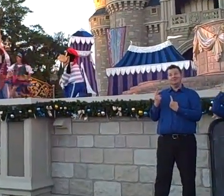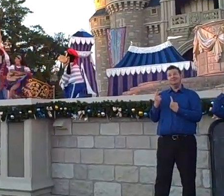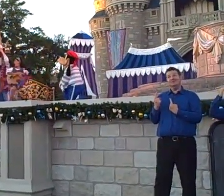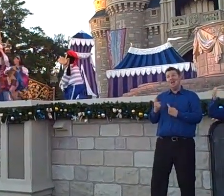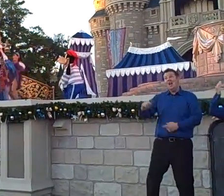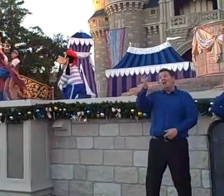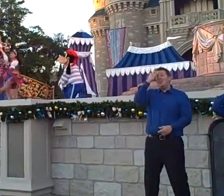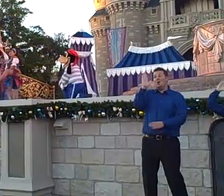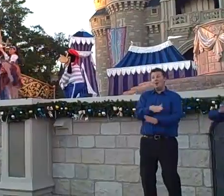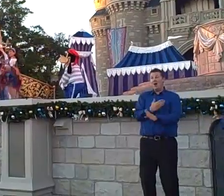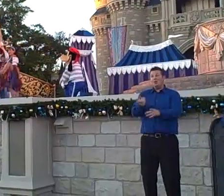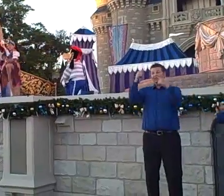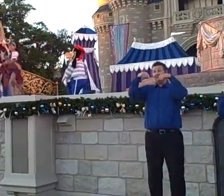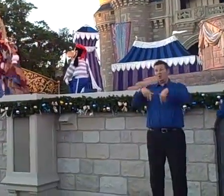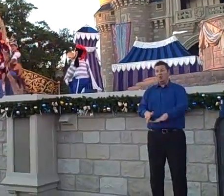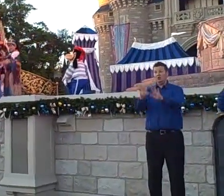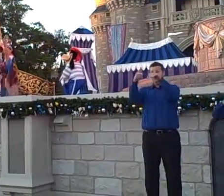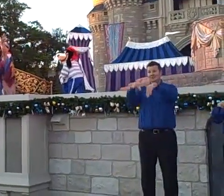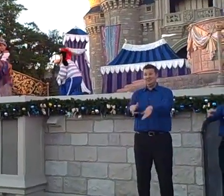we know.